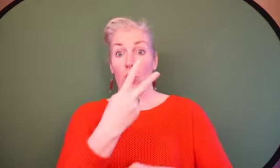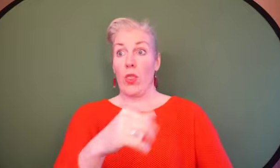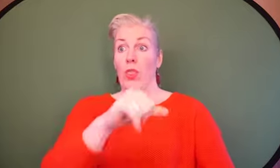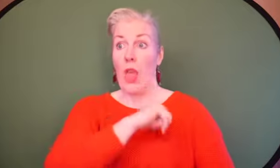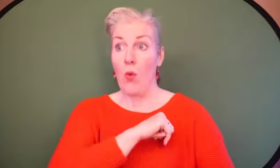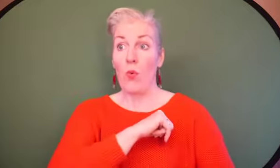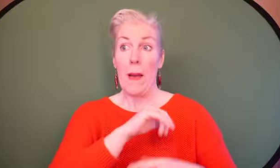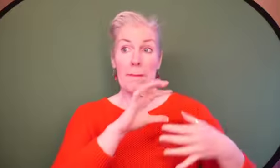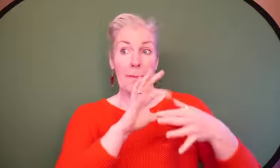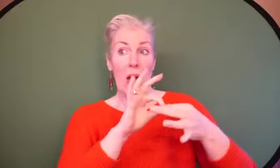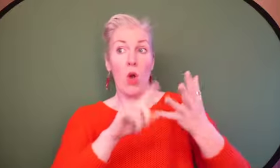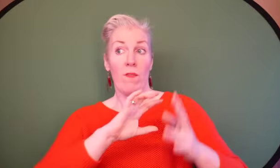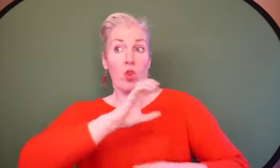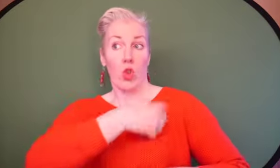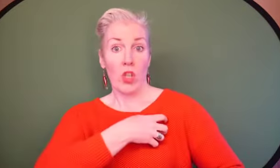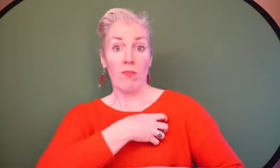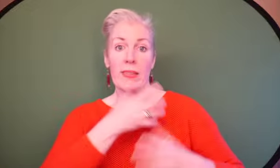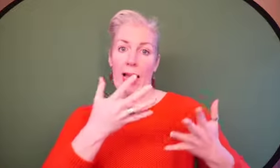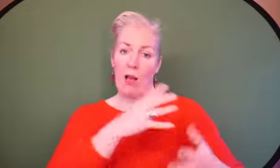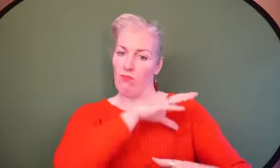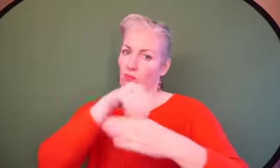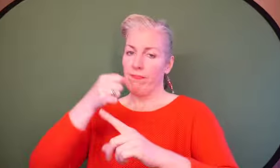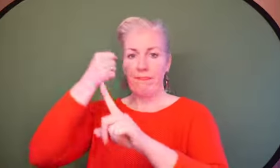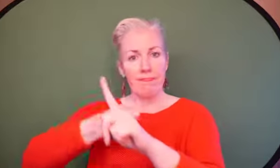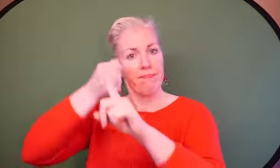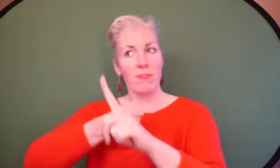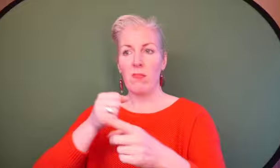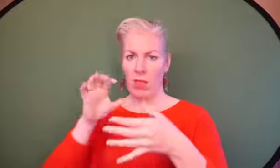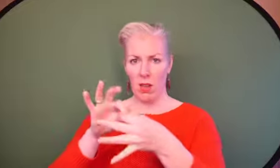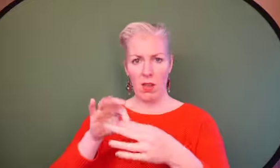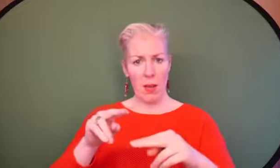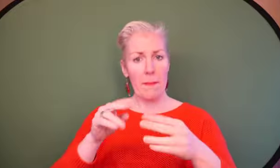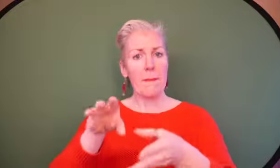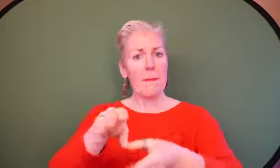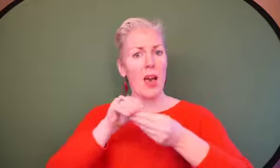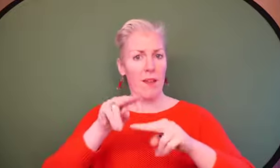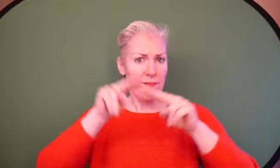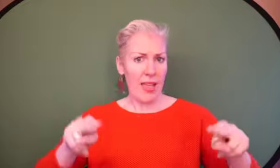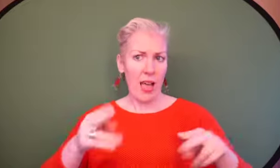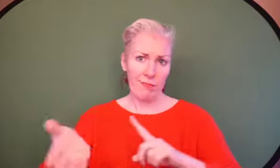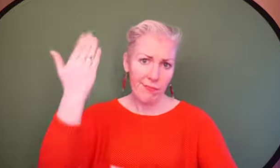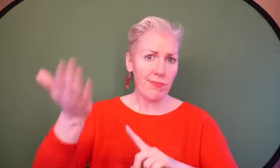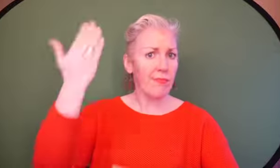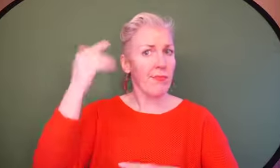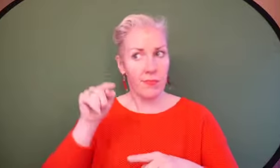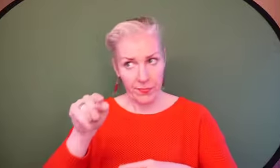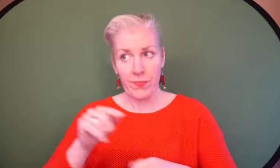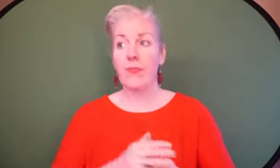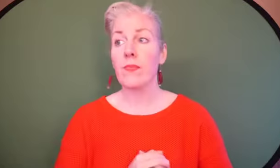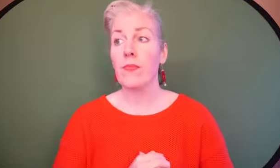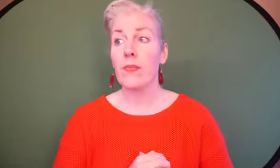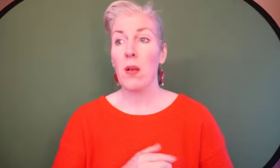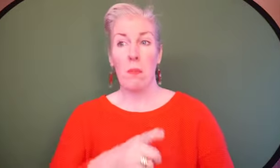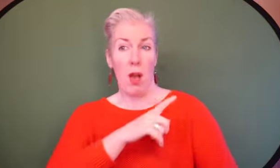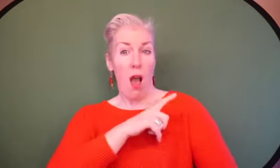on